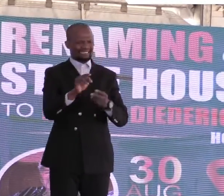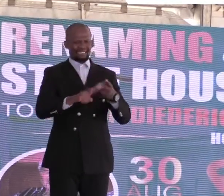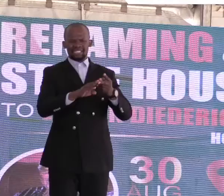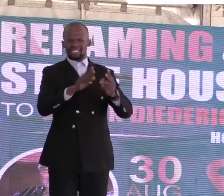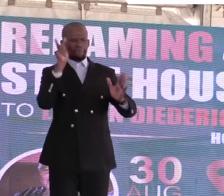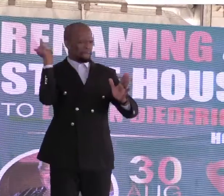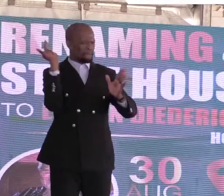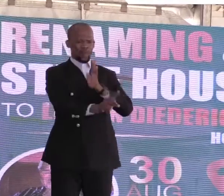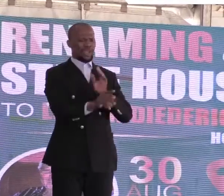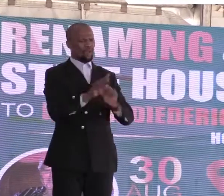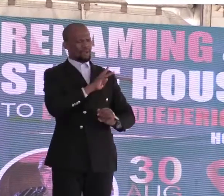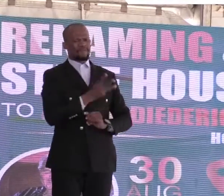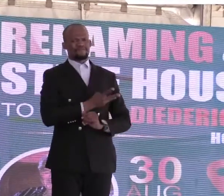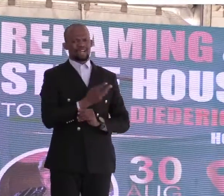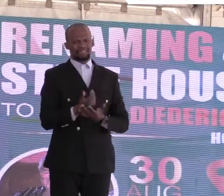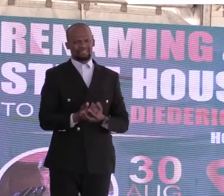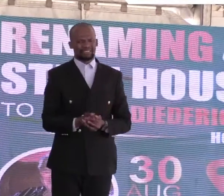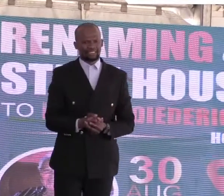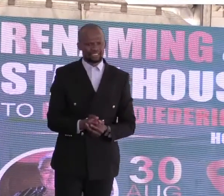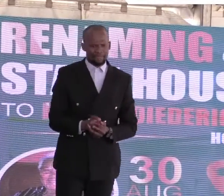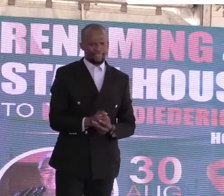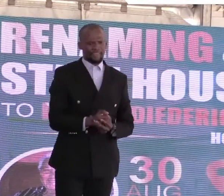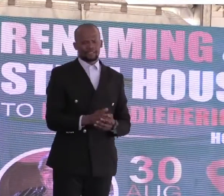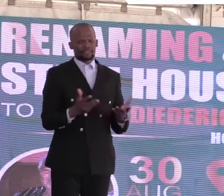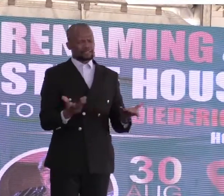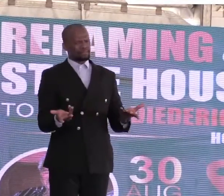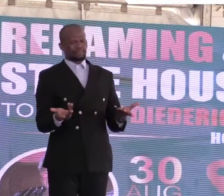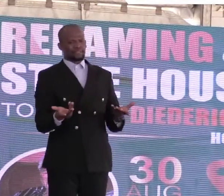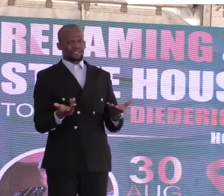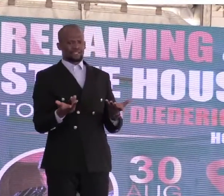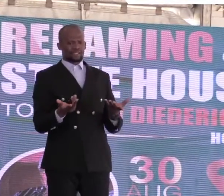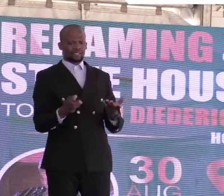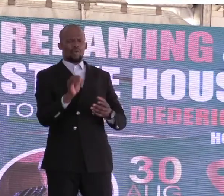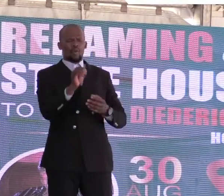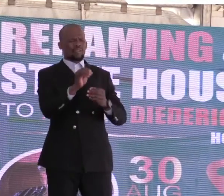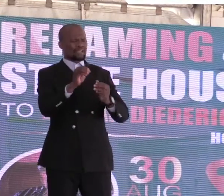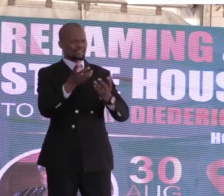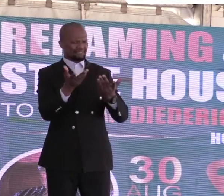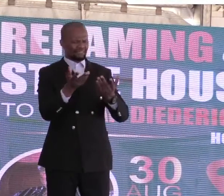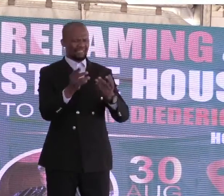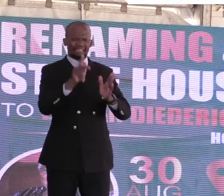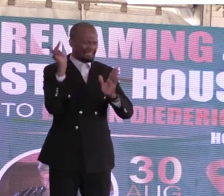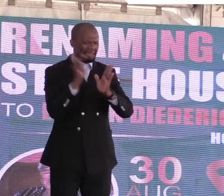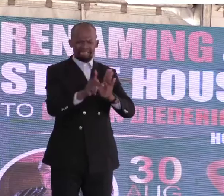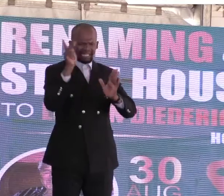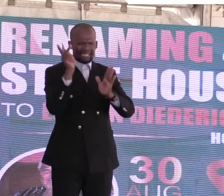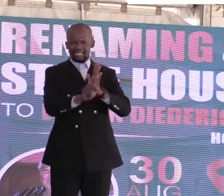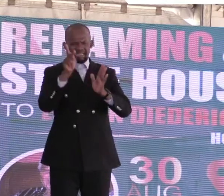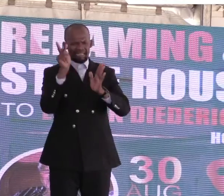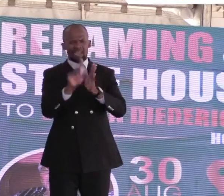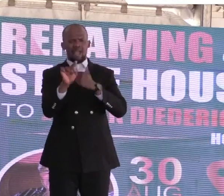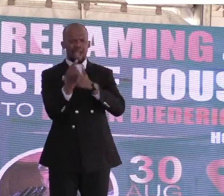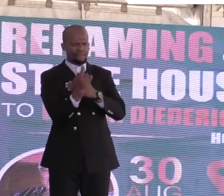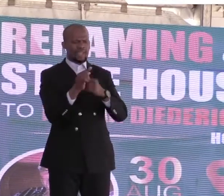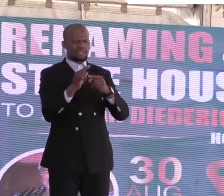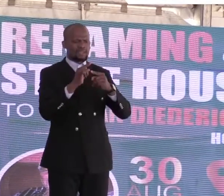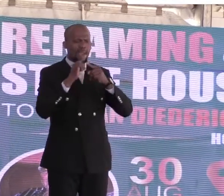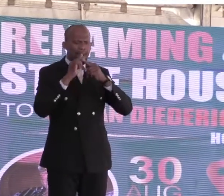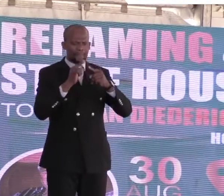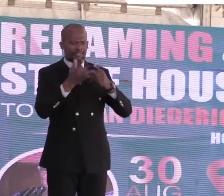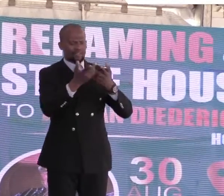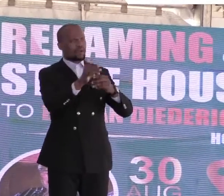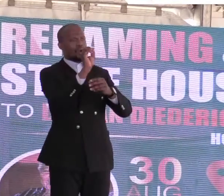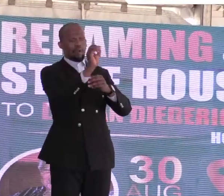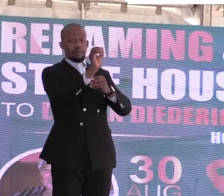spoken about here. We still have not recovered from the unnecessary killing and decapitation of University of Fort